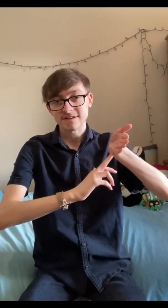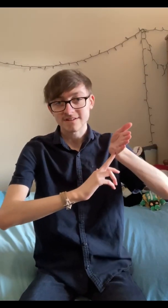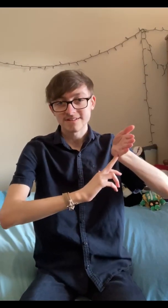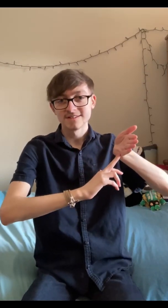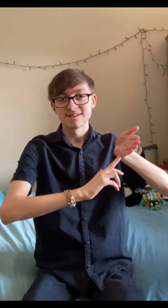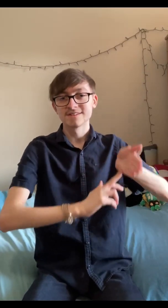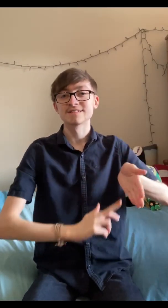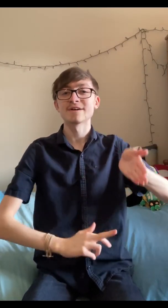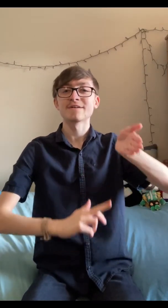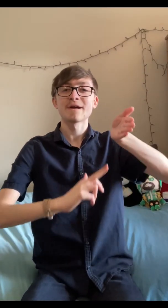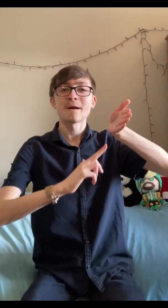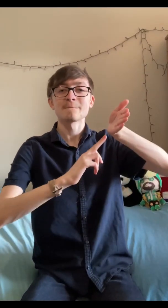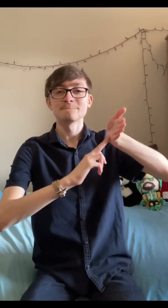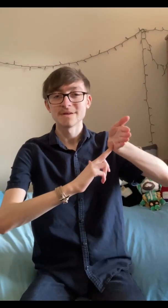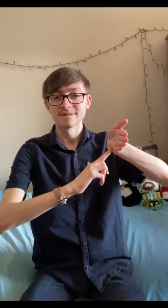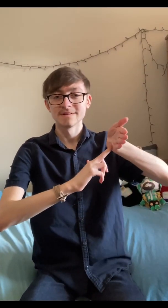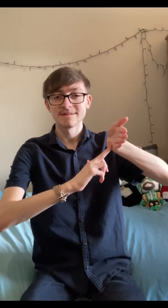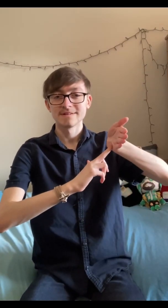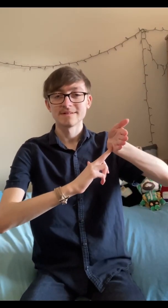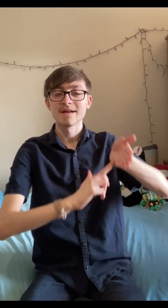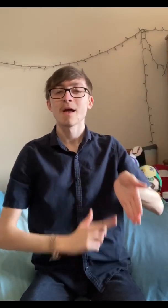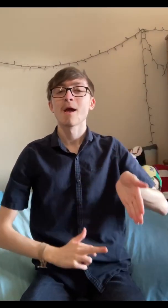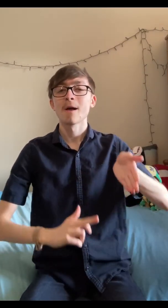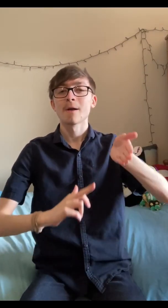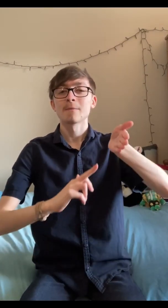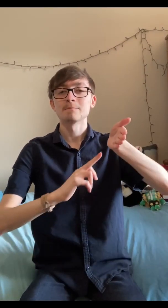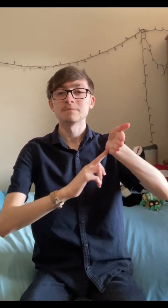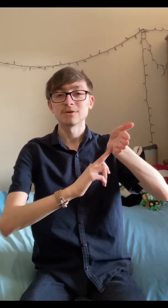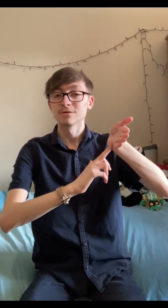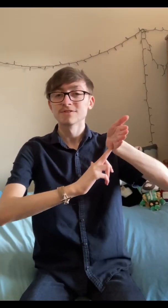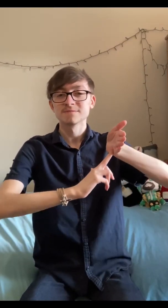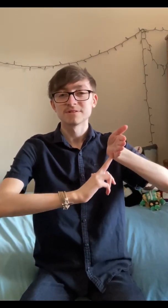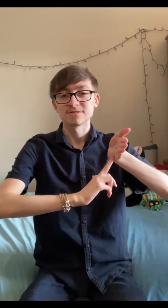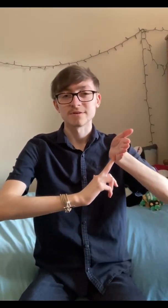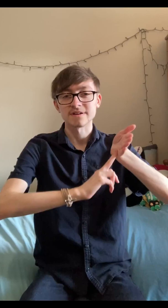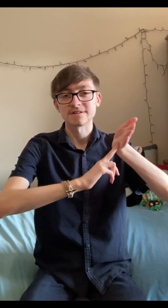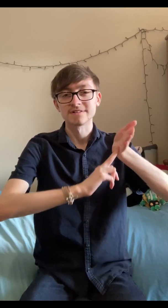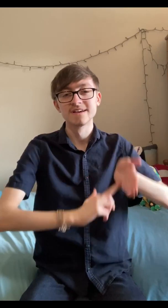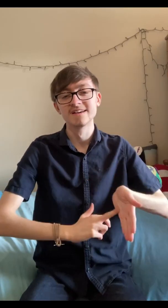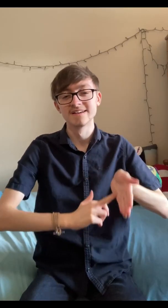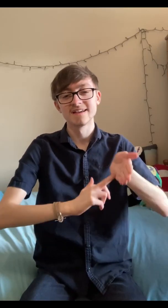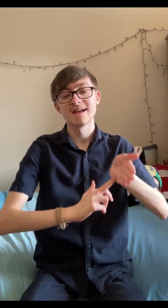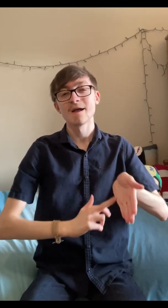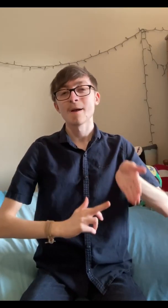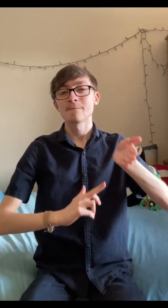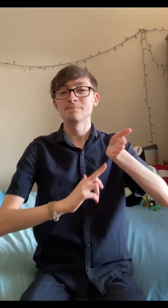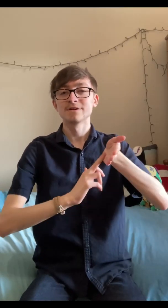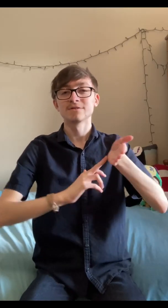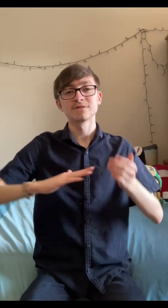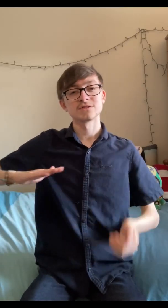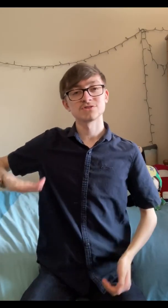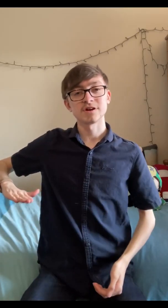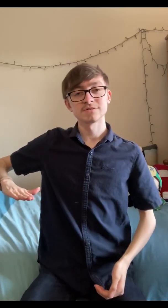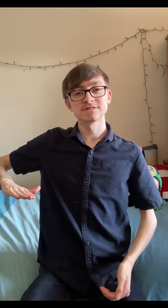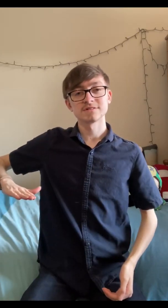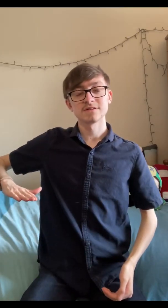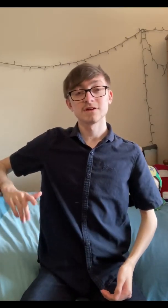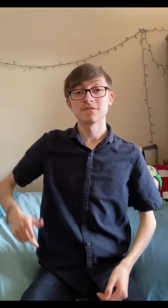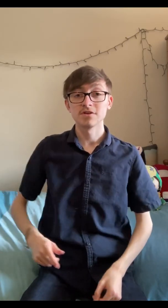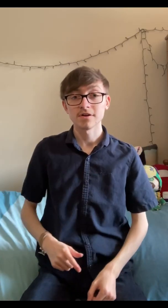finger. So middle, middle, lots of middle going on. Middle child. For